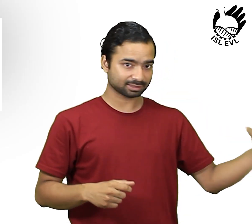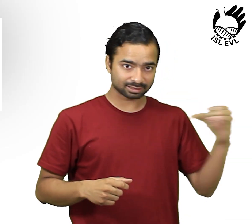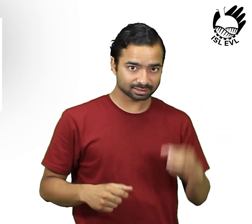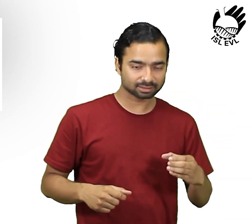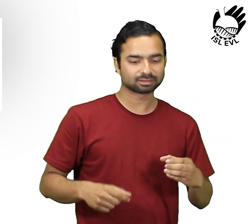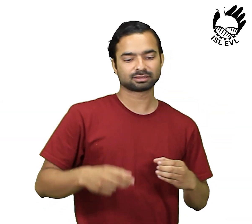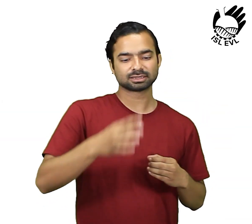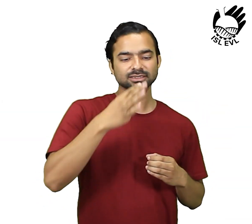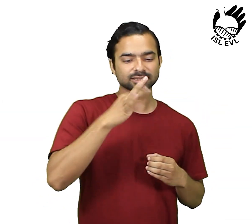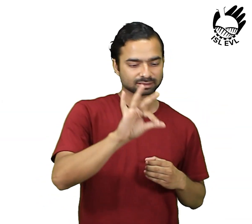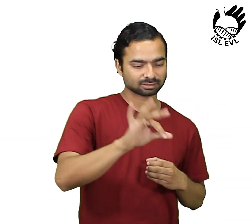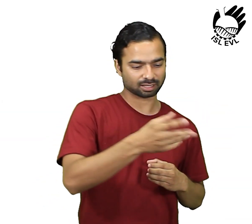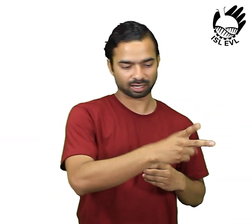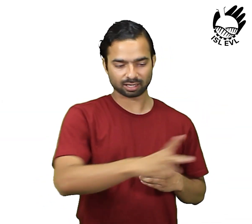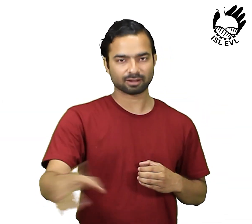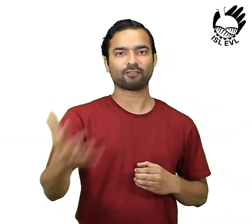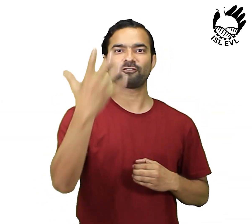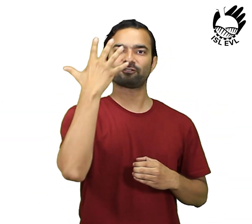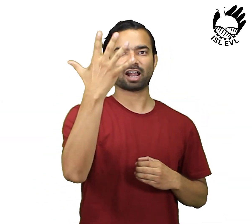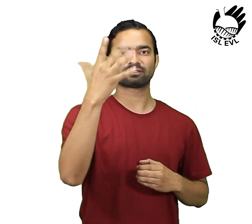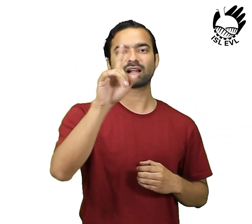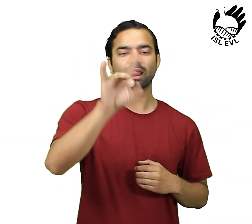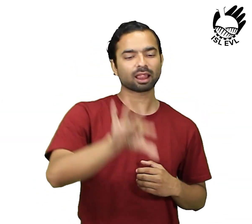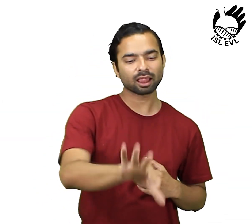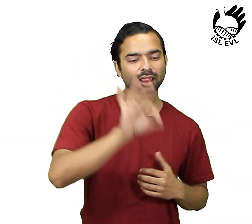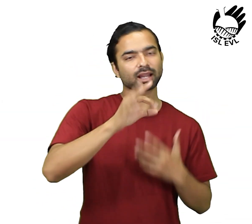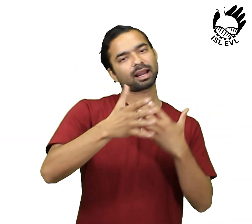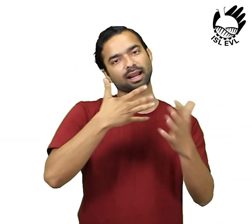Balance or kitchen scales, and a thermometer.